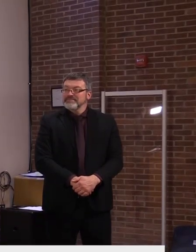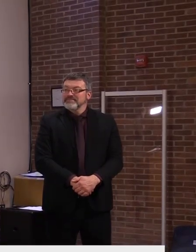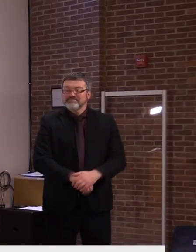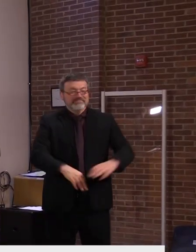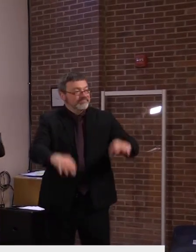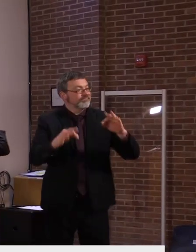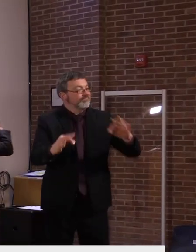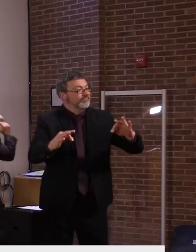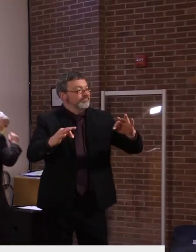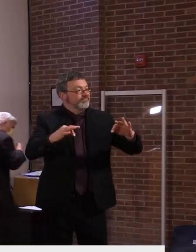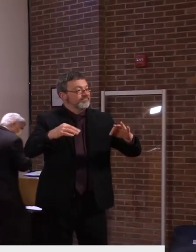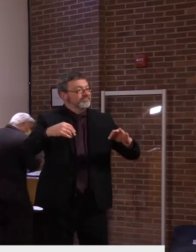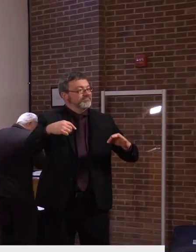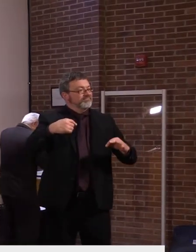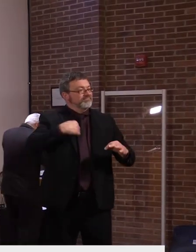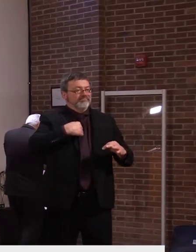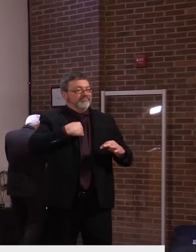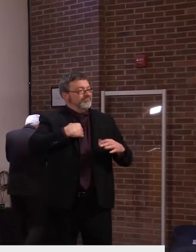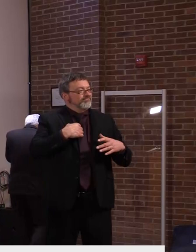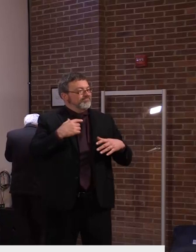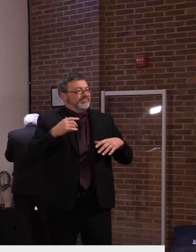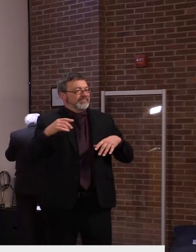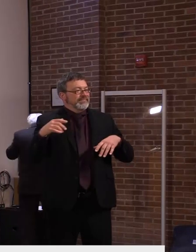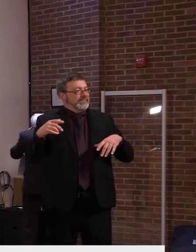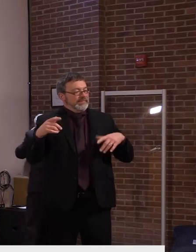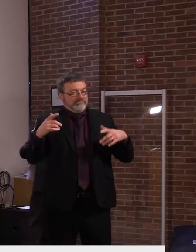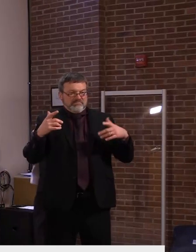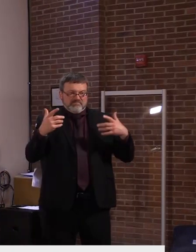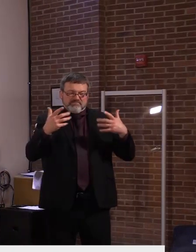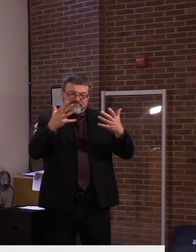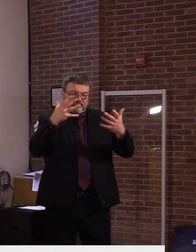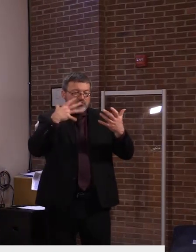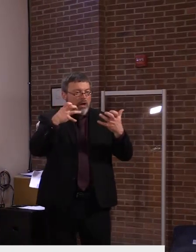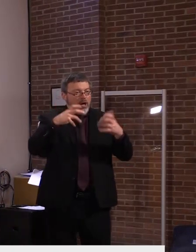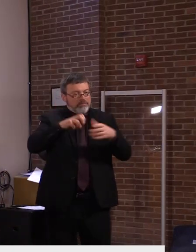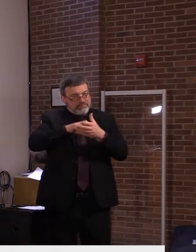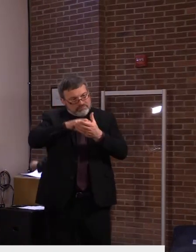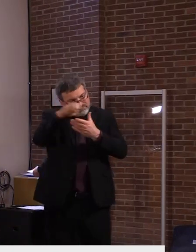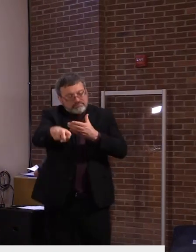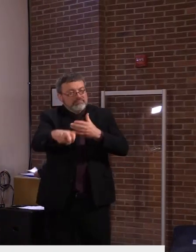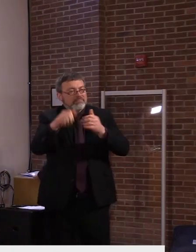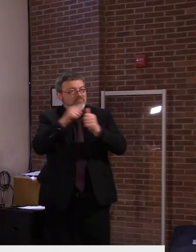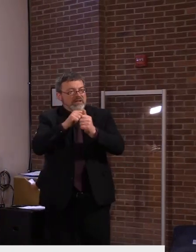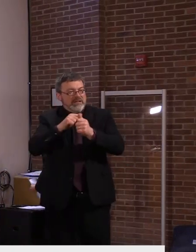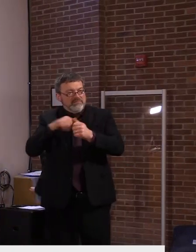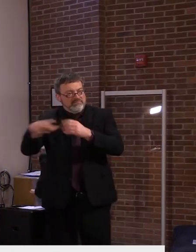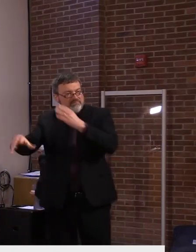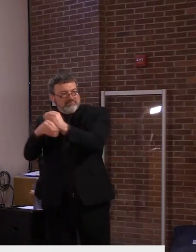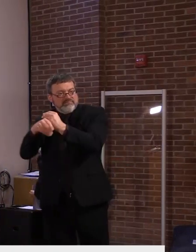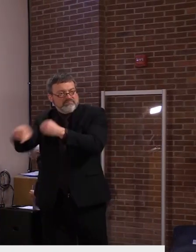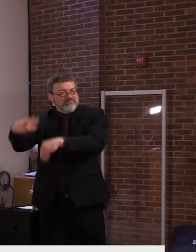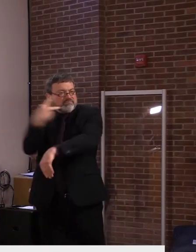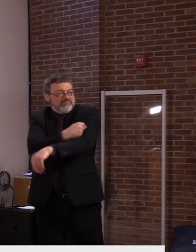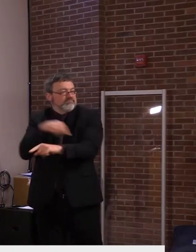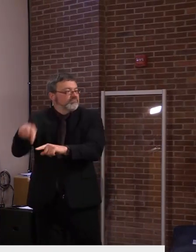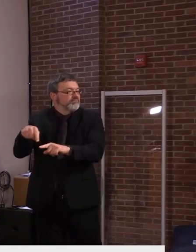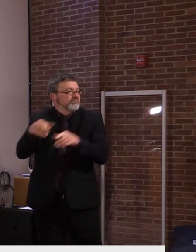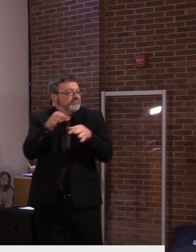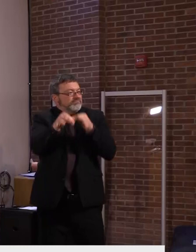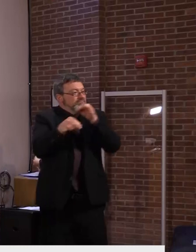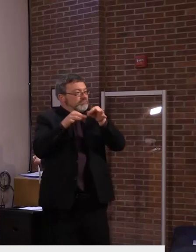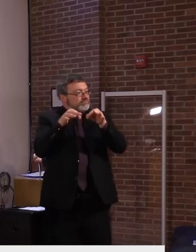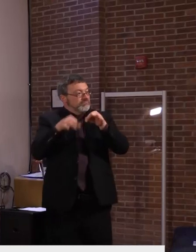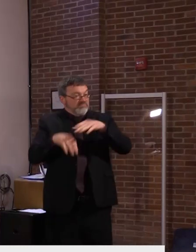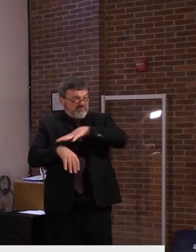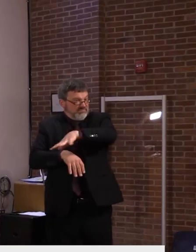I likewise am going to start off today with boosters. As you know, Vermont expanded booster eligibility